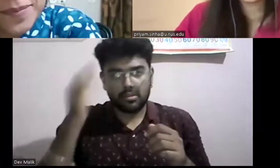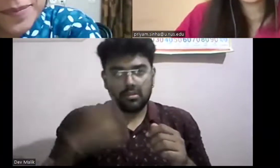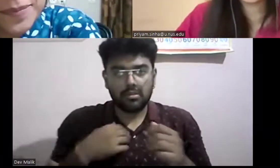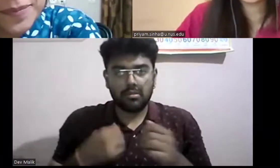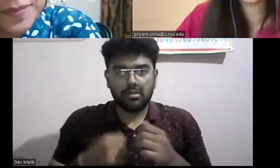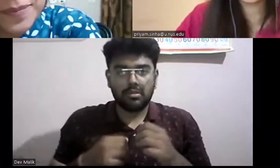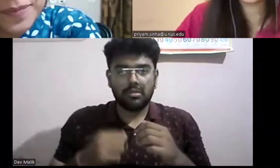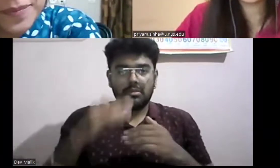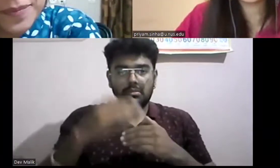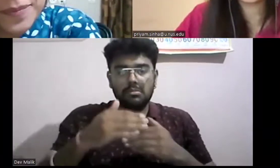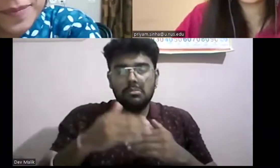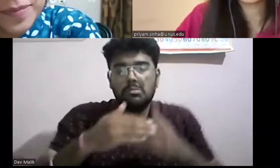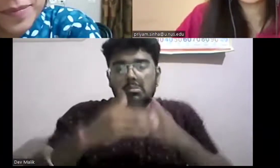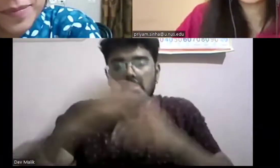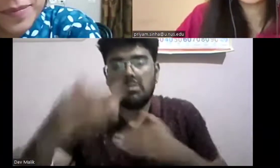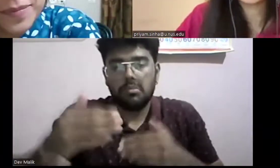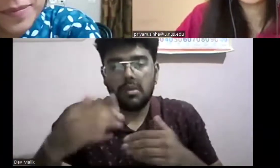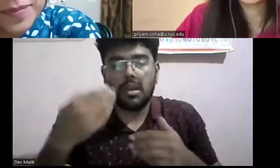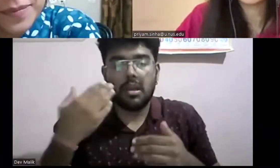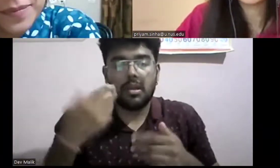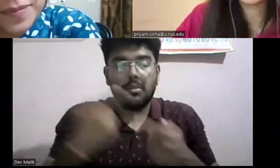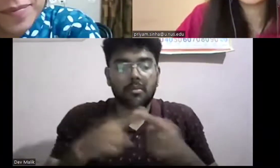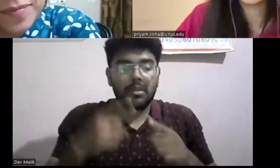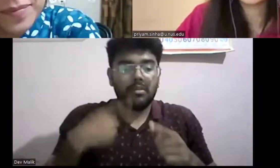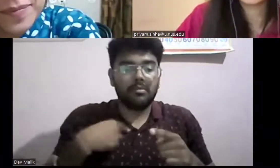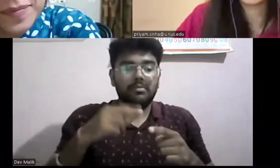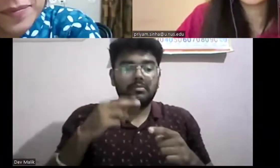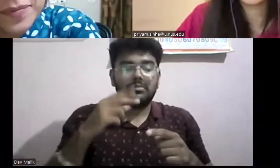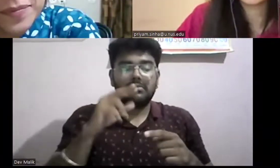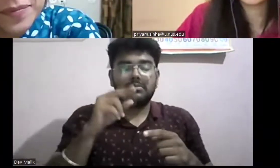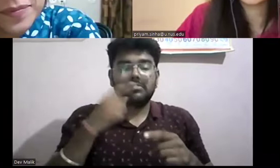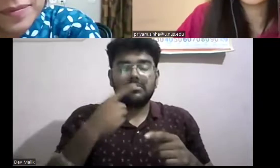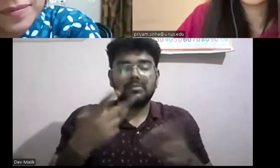the boundaries, but what I'm trying to say is that again,